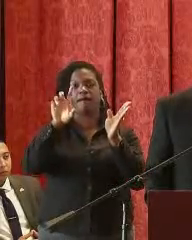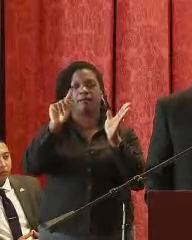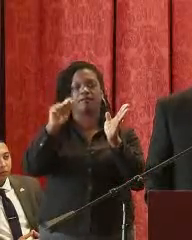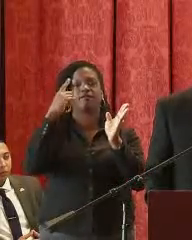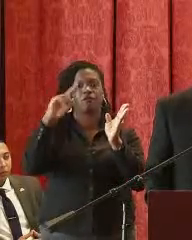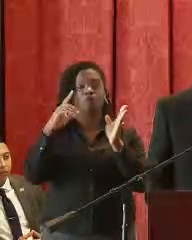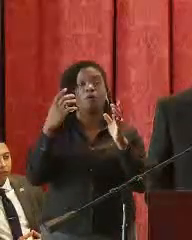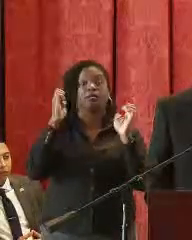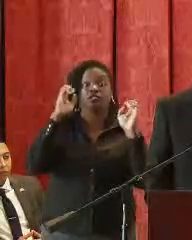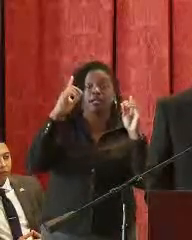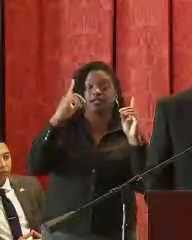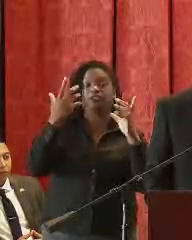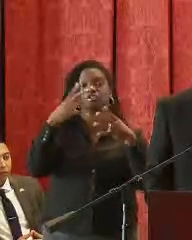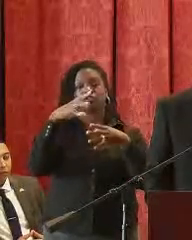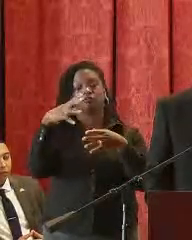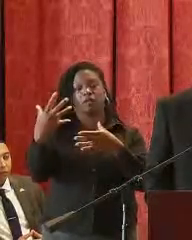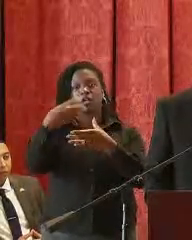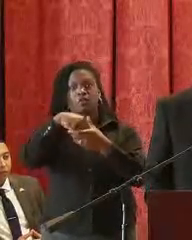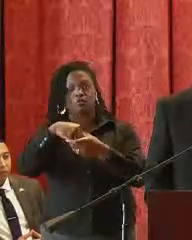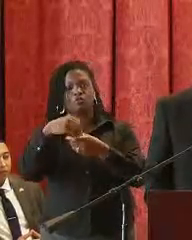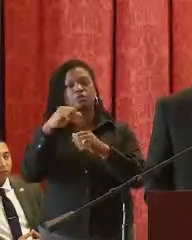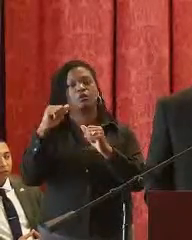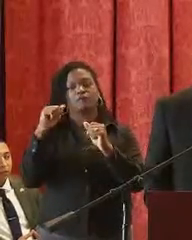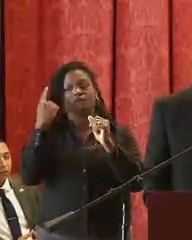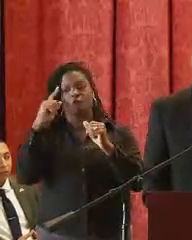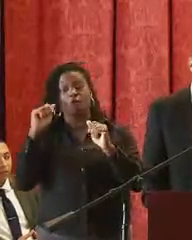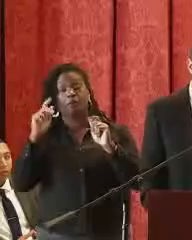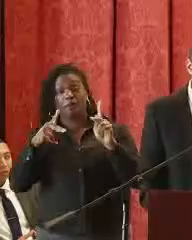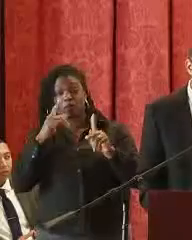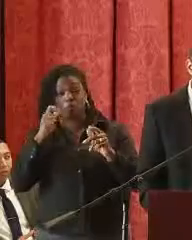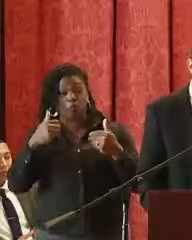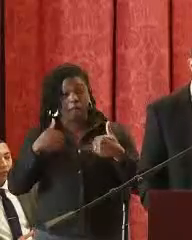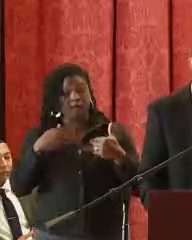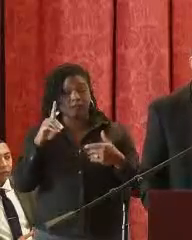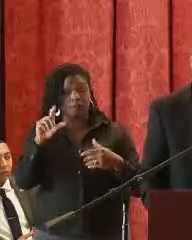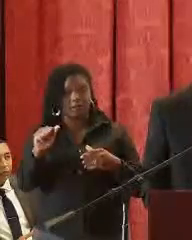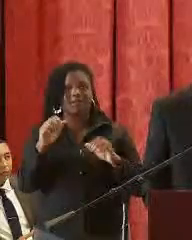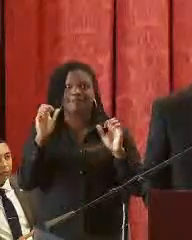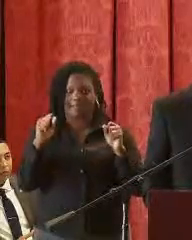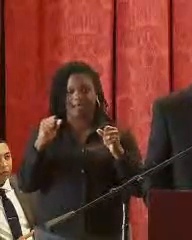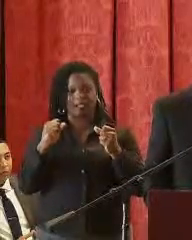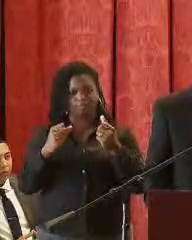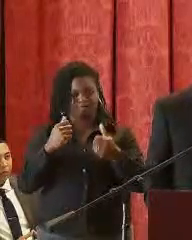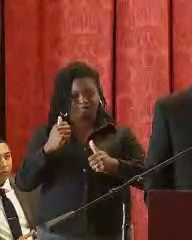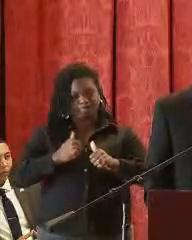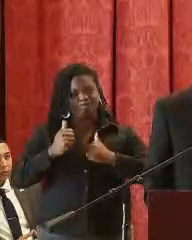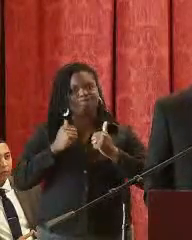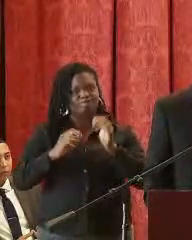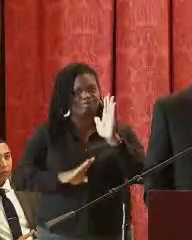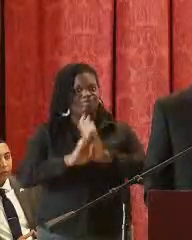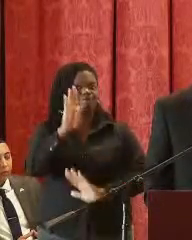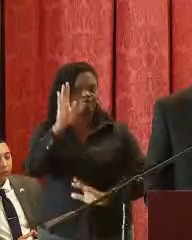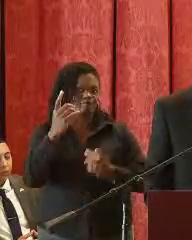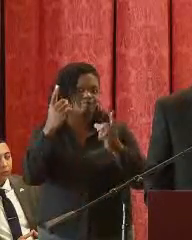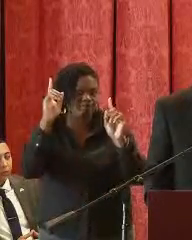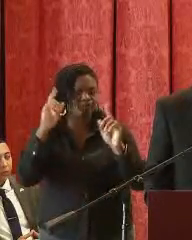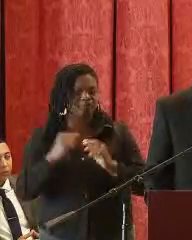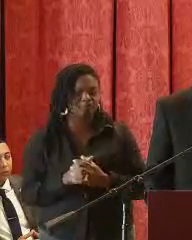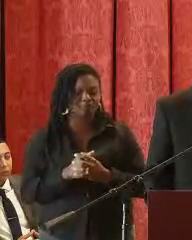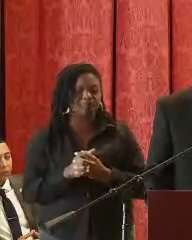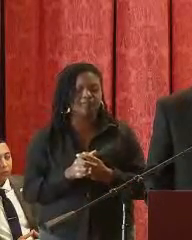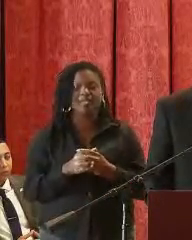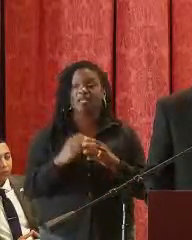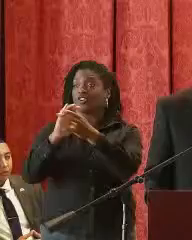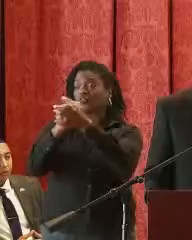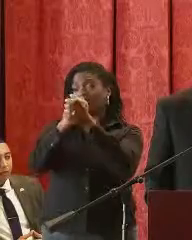equity for people of all abilities to be able to succeed. I would like to congratulate all the award